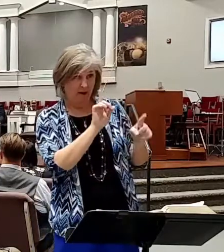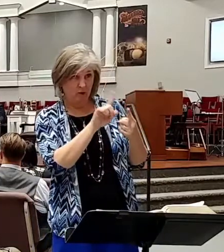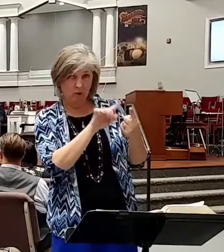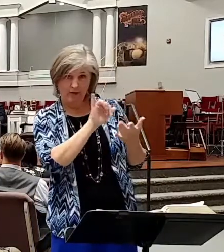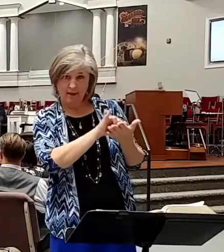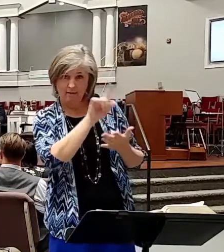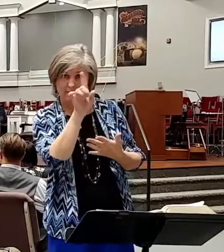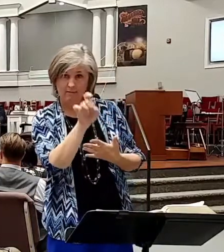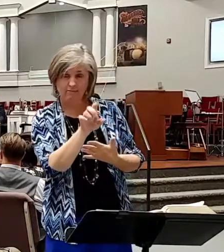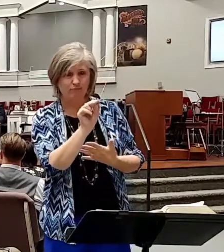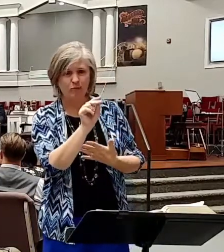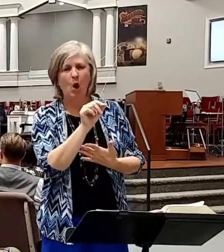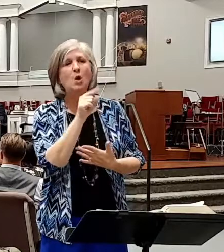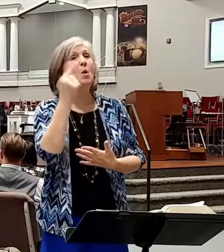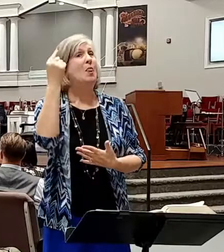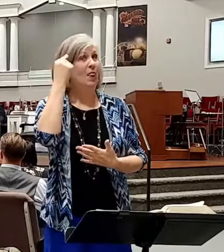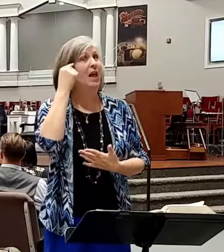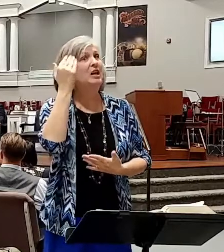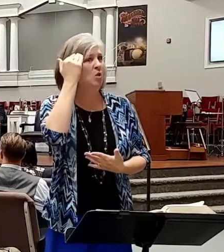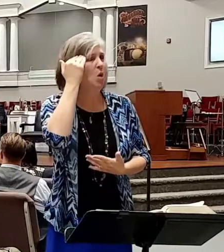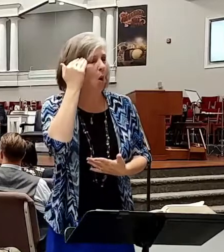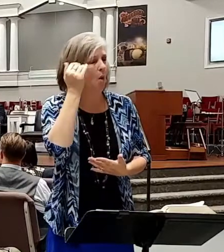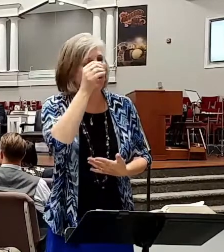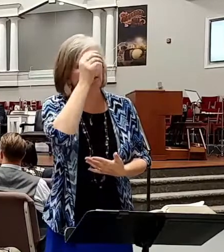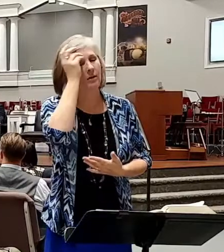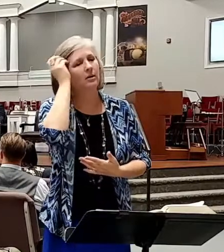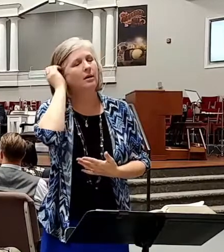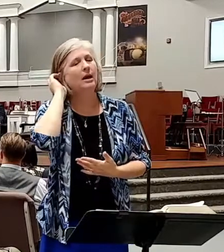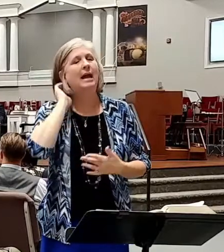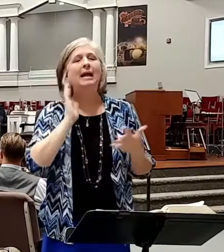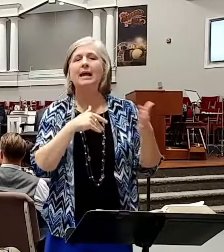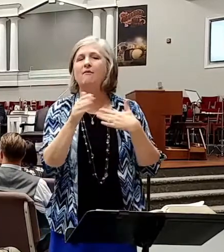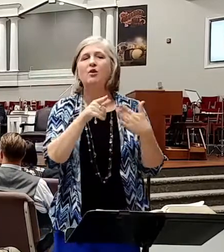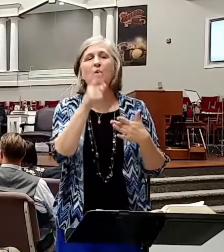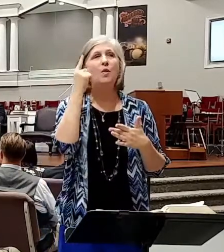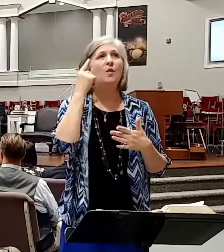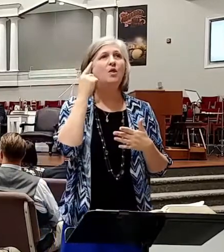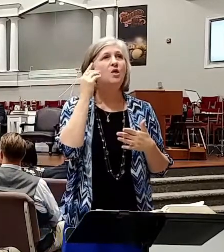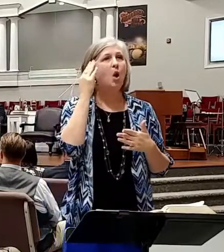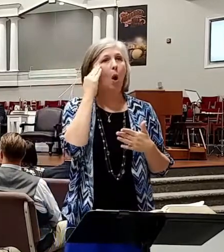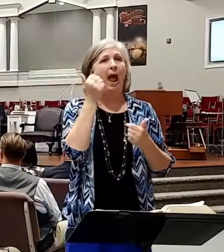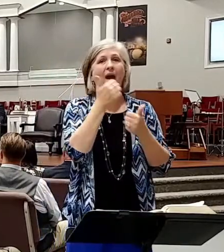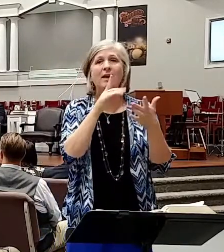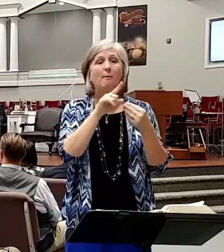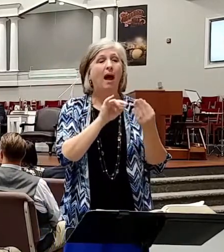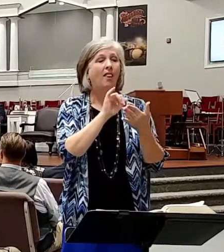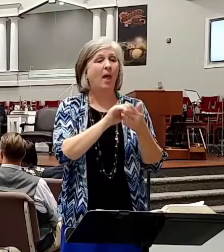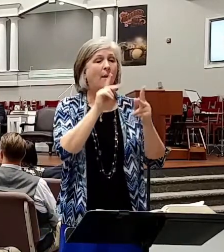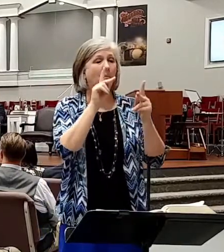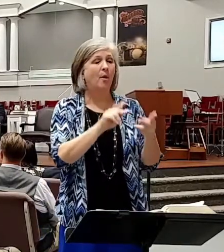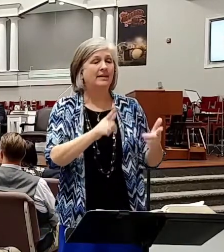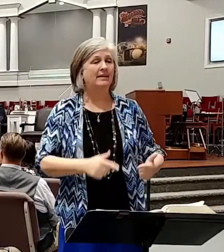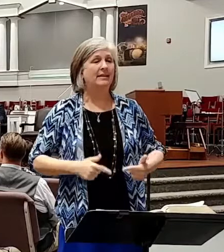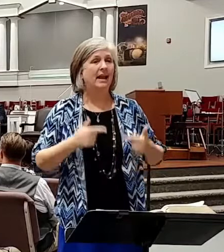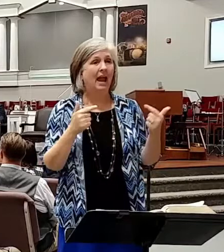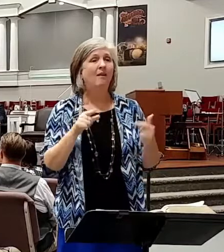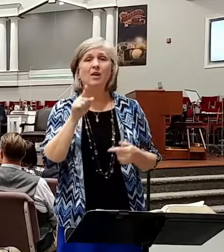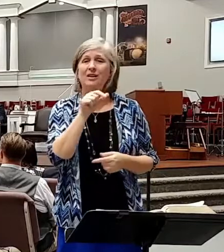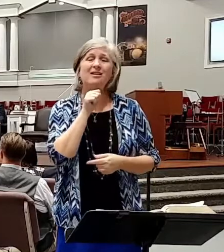you don't. You think you do. And even if you know everything about that person's life, you don't really know. Would